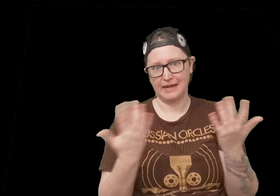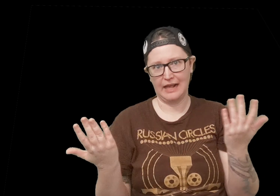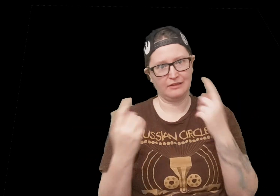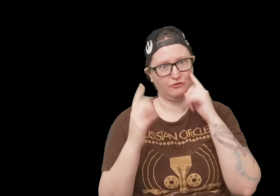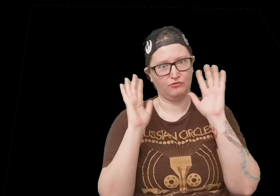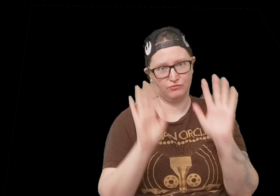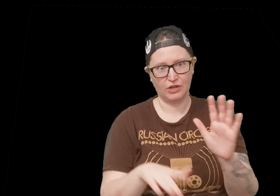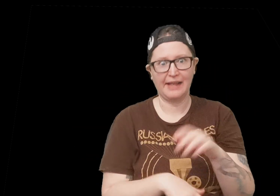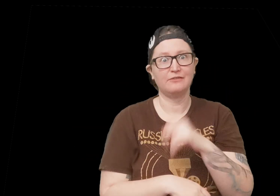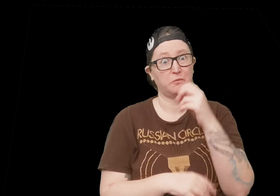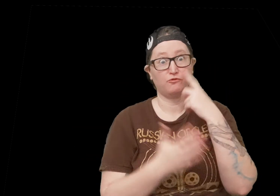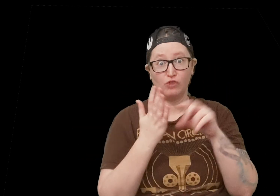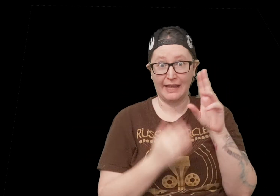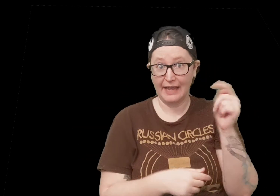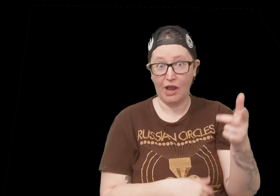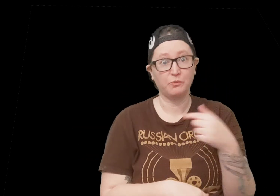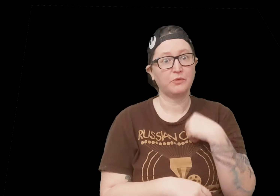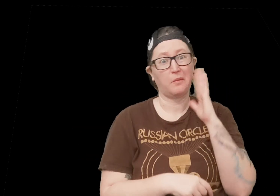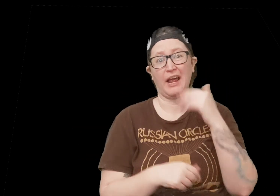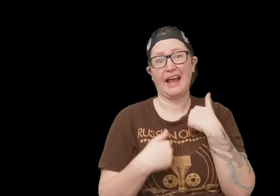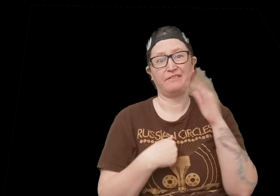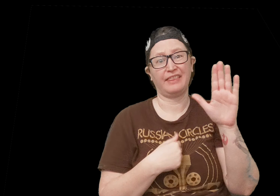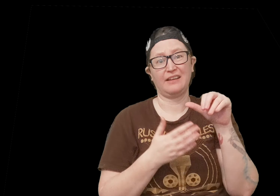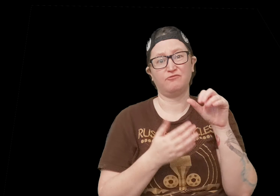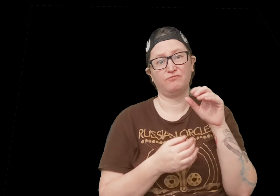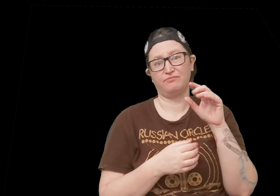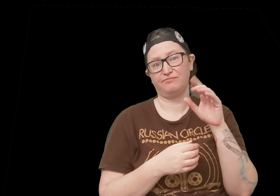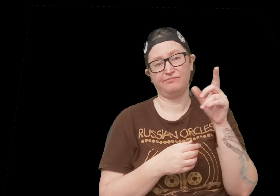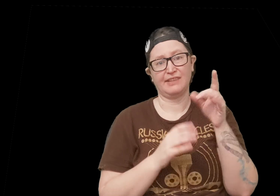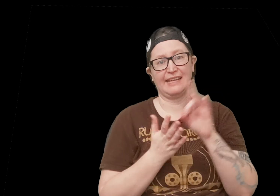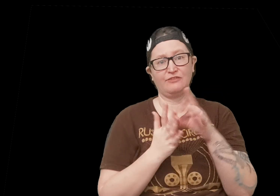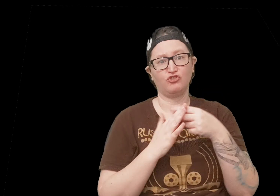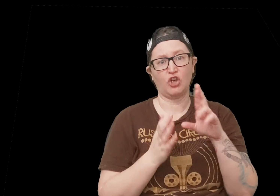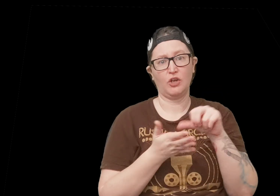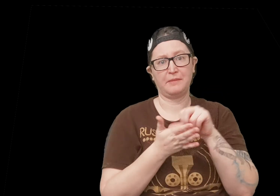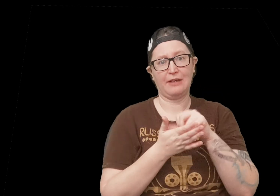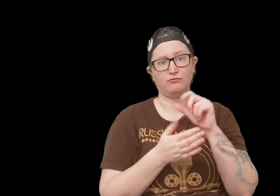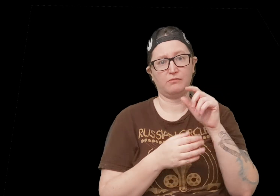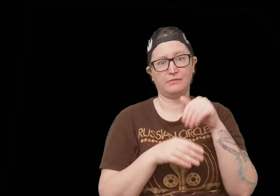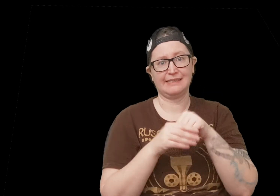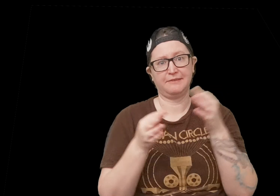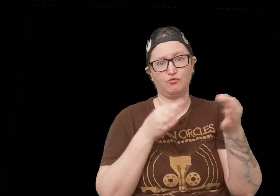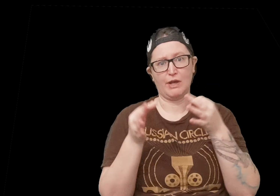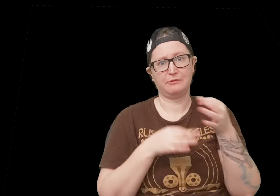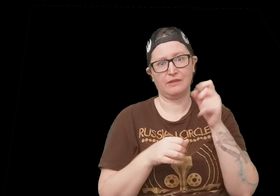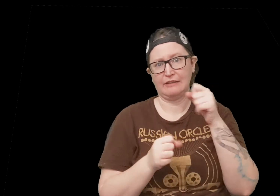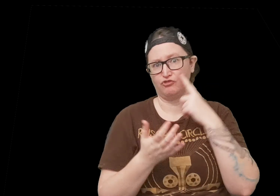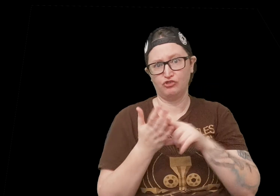perks for online play, which is really great. So check it out. I will have their Kickstarter page,